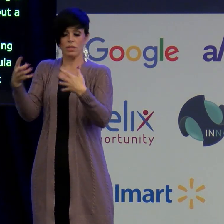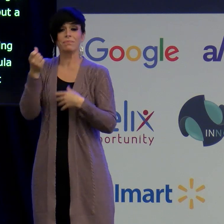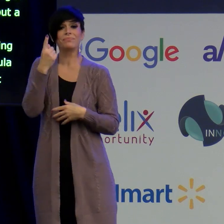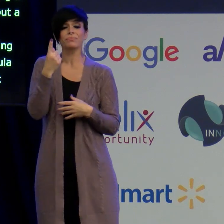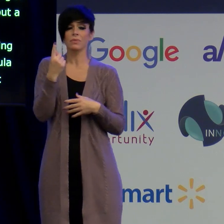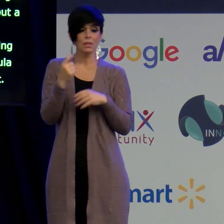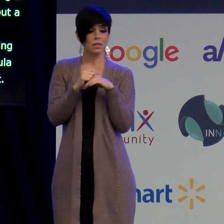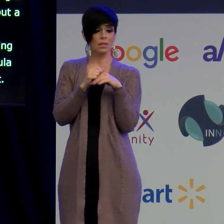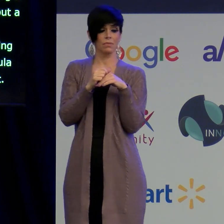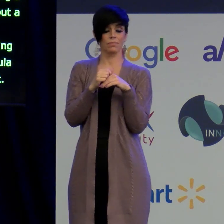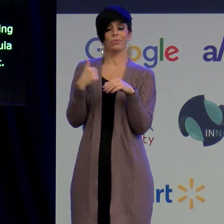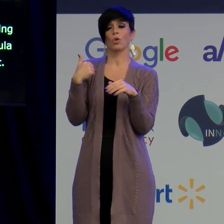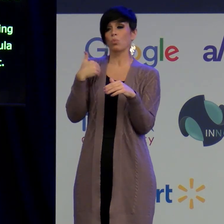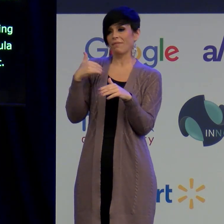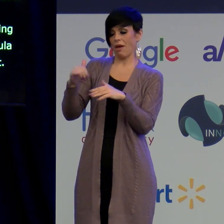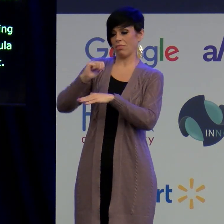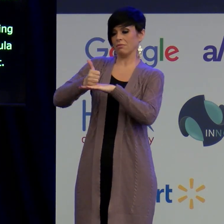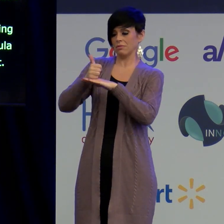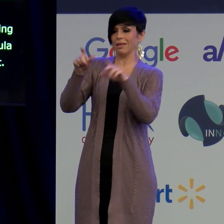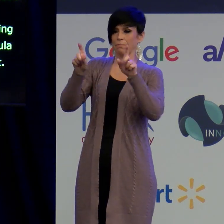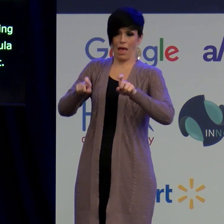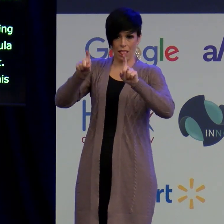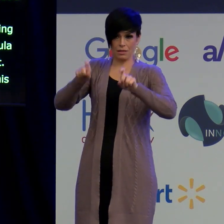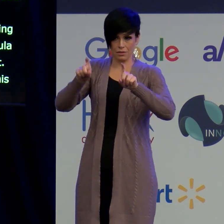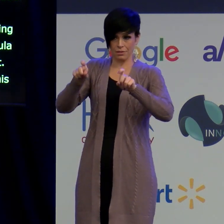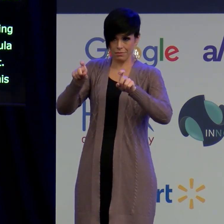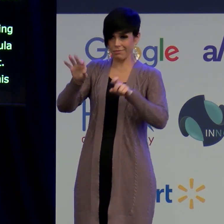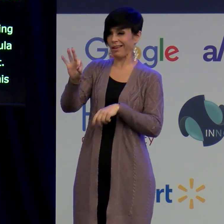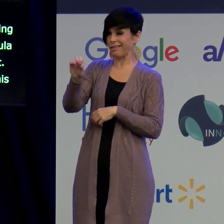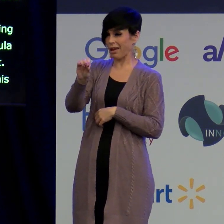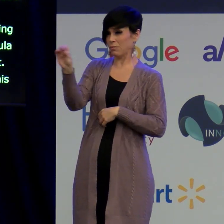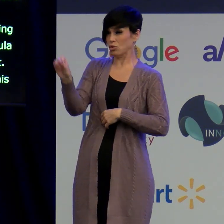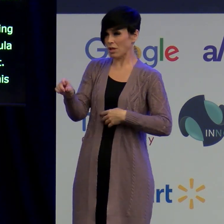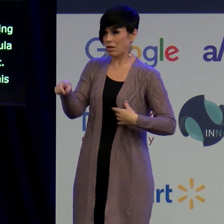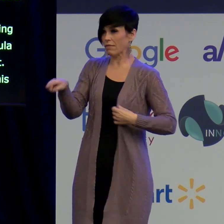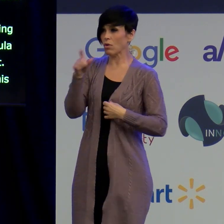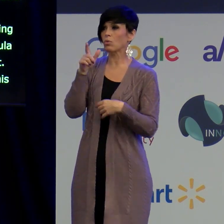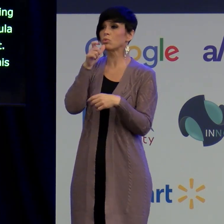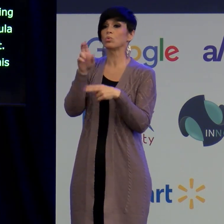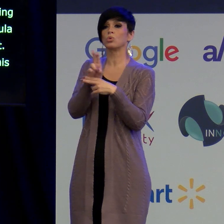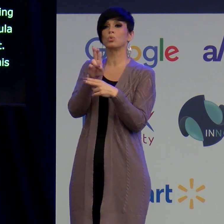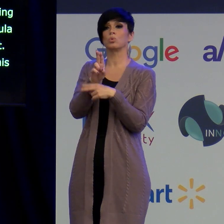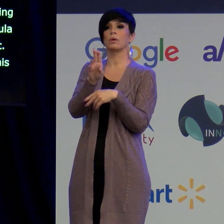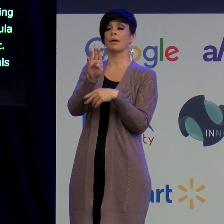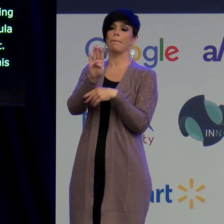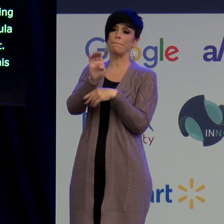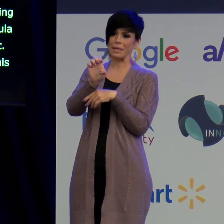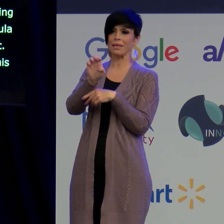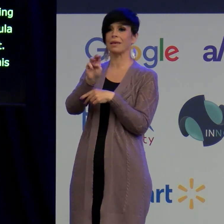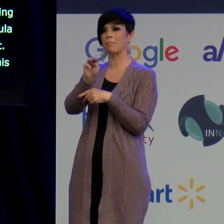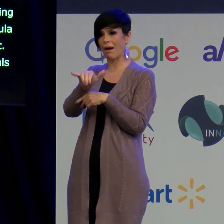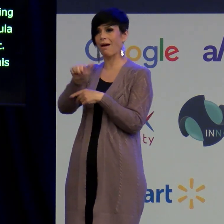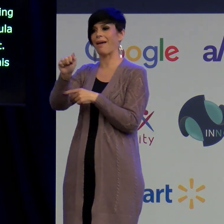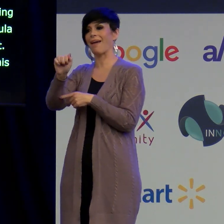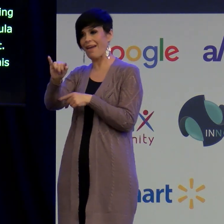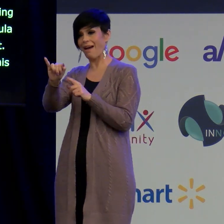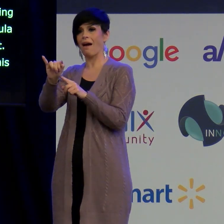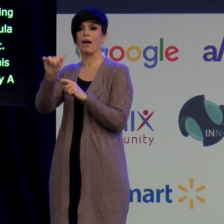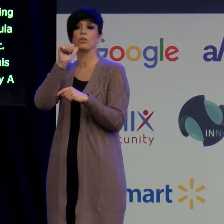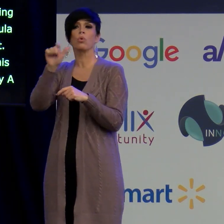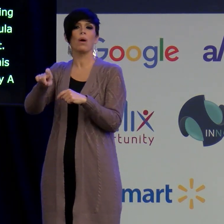kicker. We've had this in pilot. 90% of those that use Be My AI don't have to wait to speak